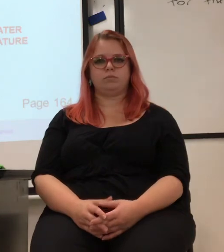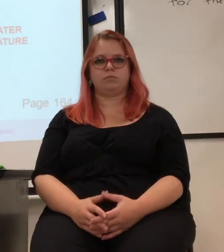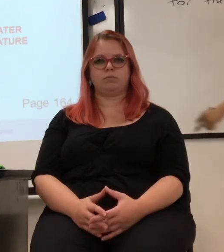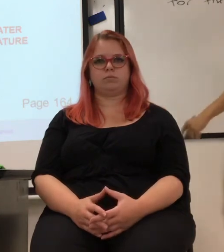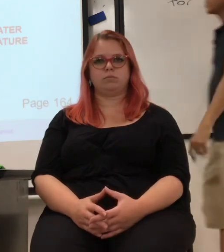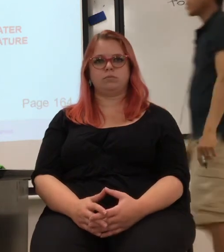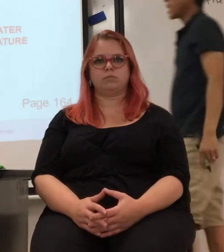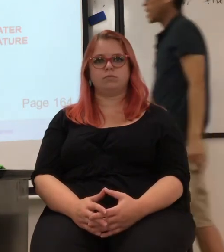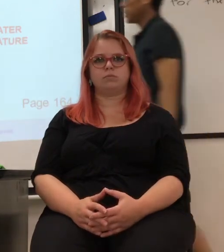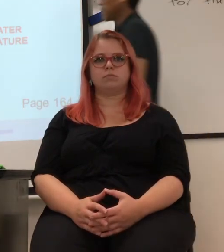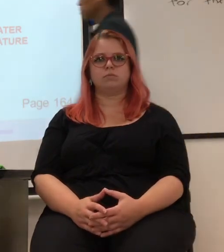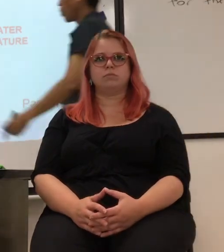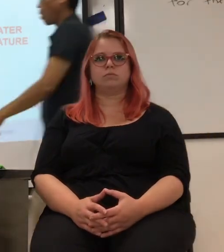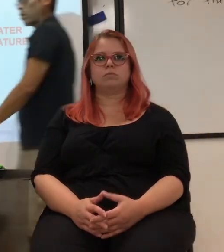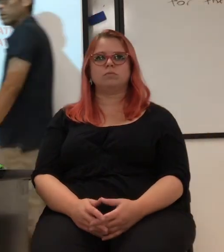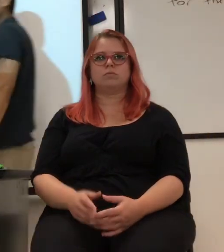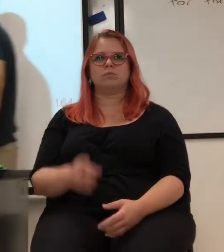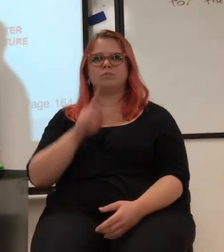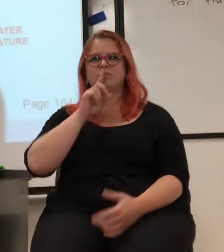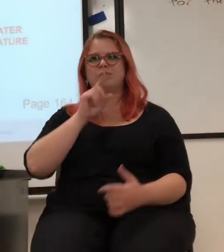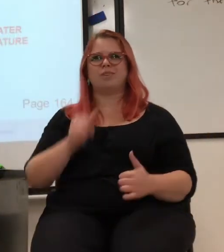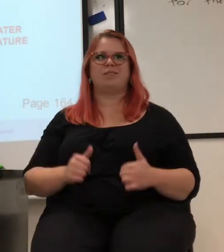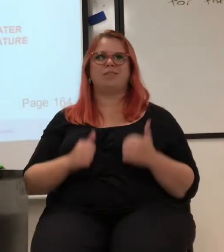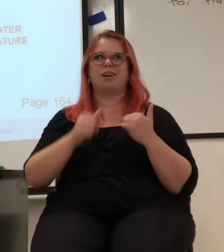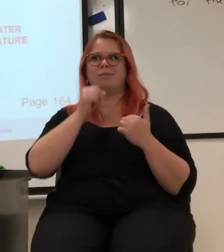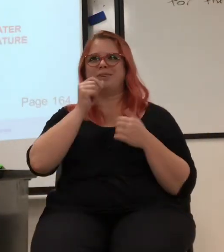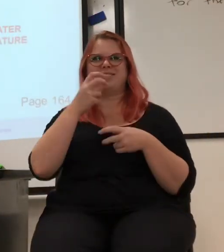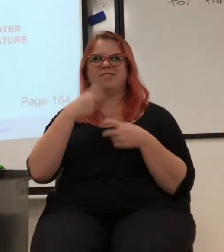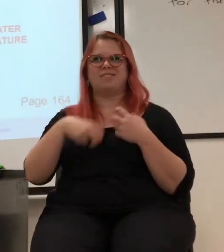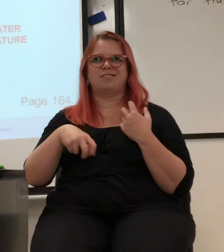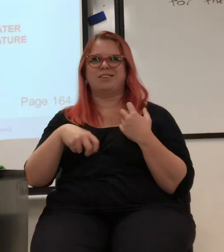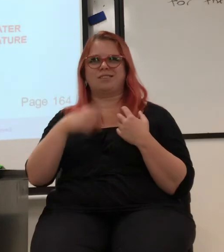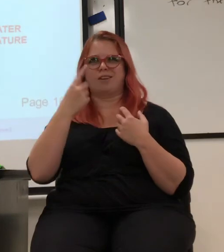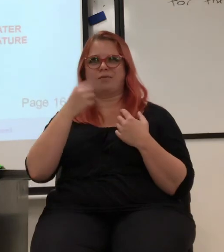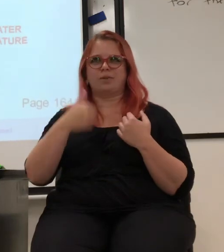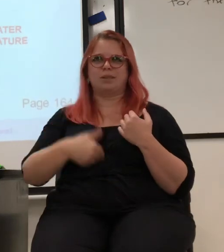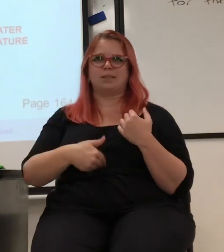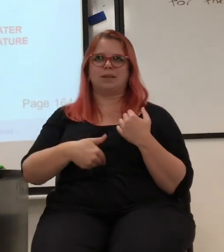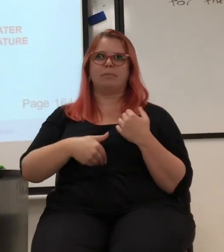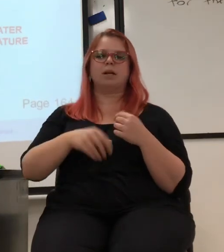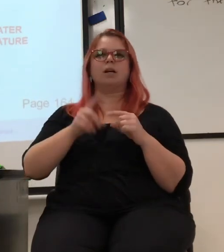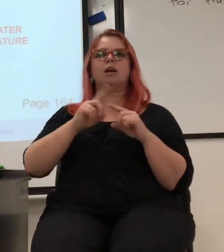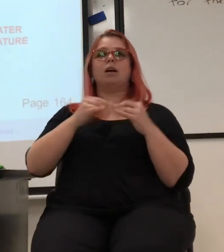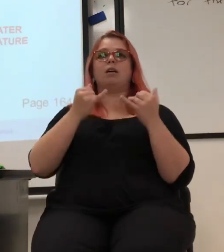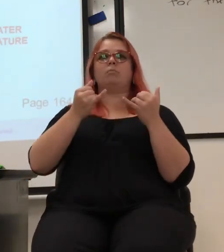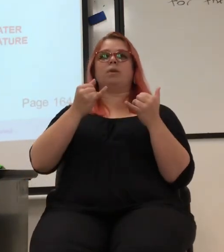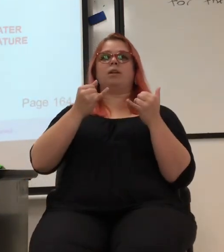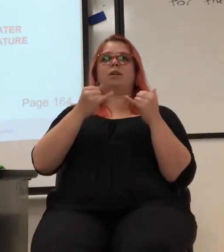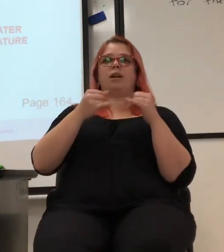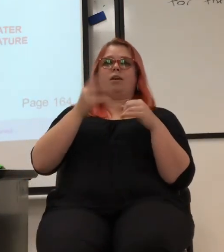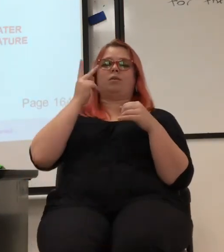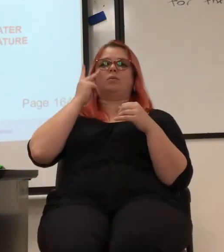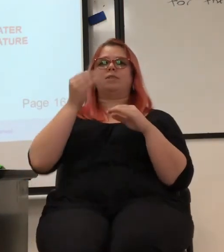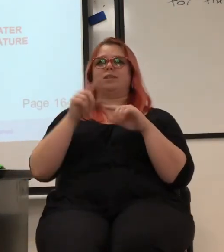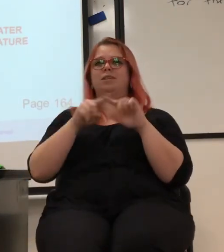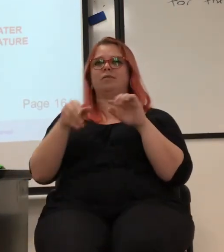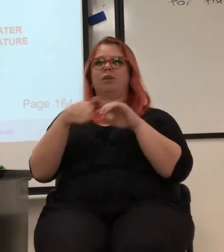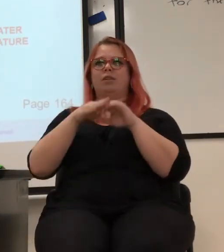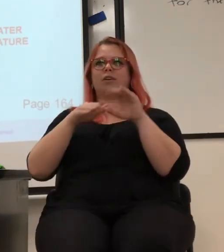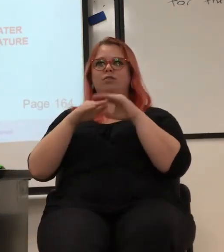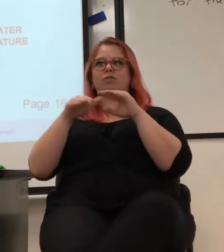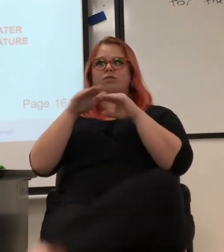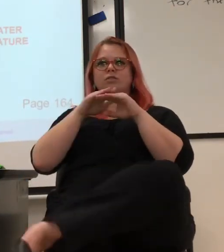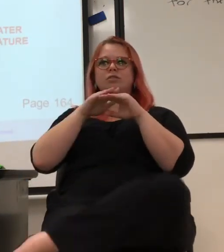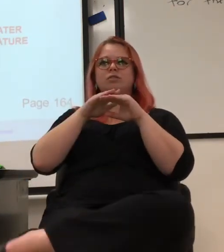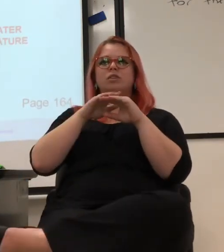omentum. So the anatomy is not so hard of the stomach. But let's look at the layers.